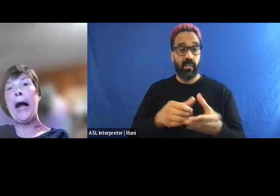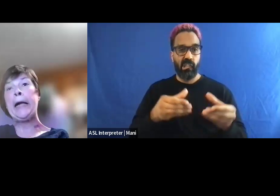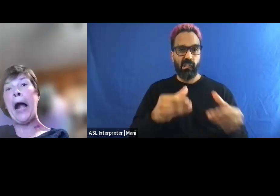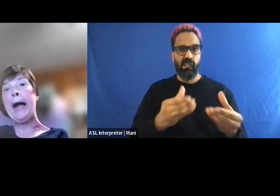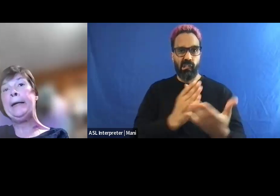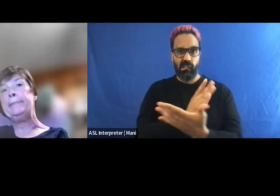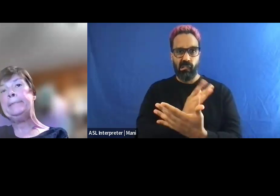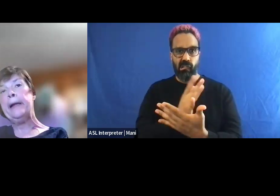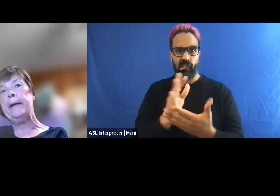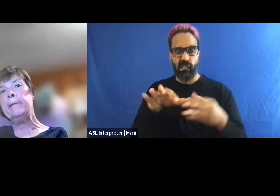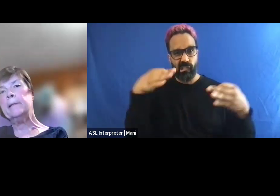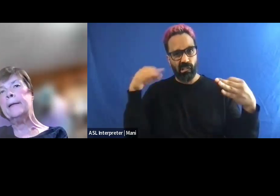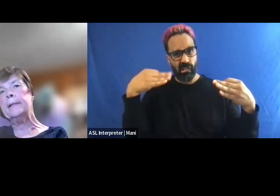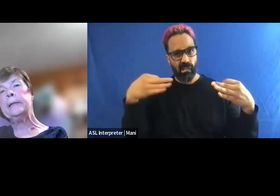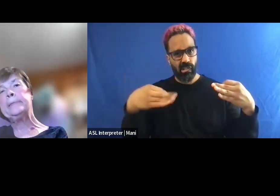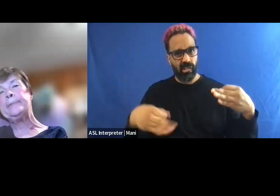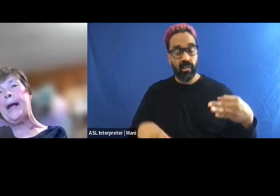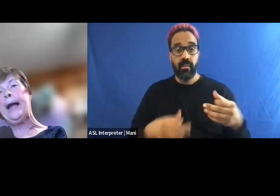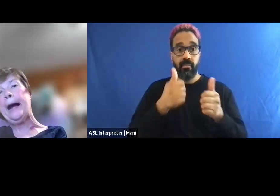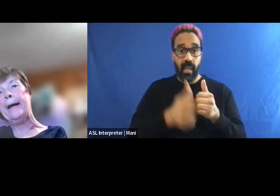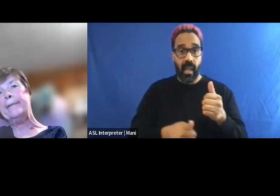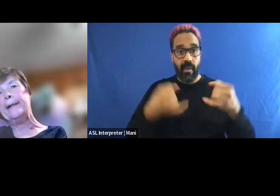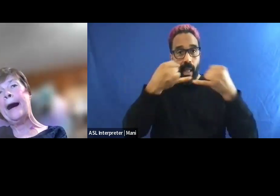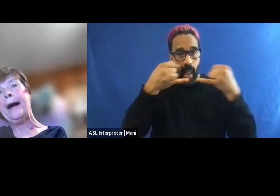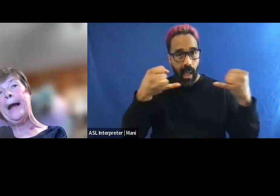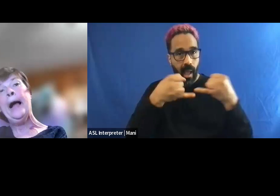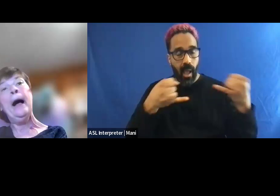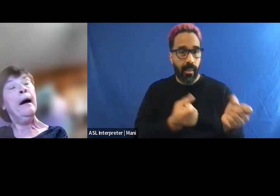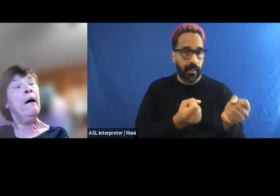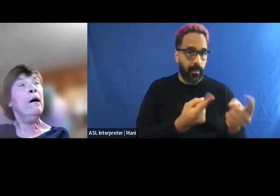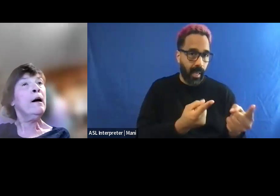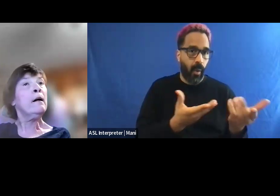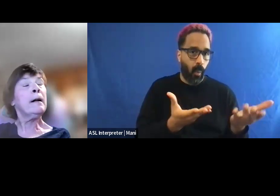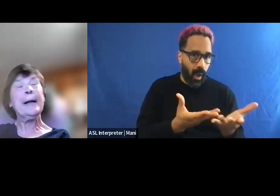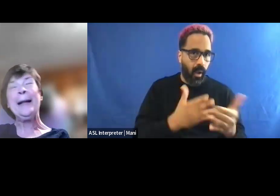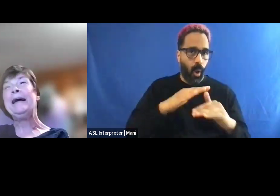the line item than what was spent on what